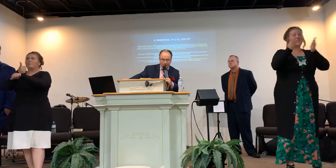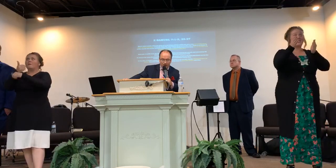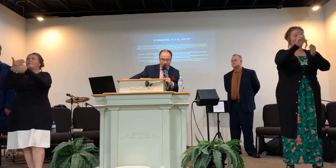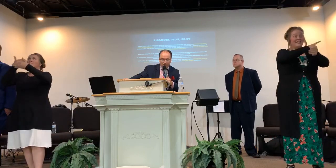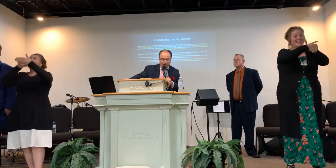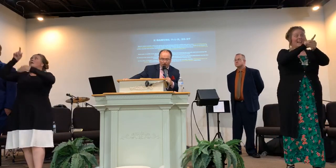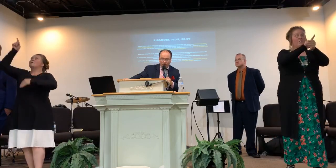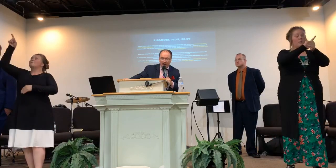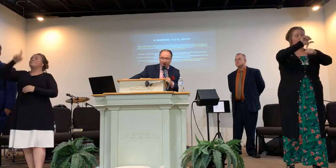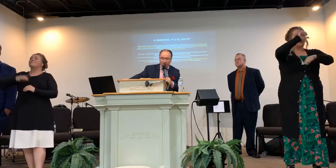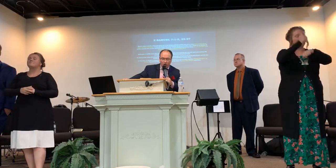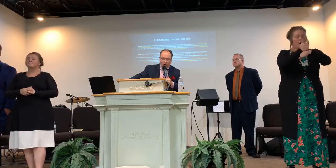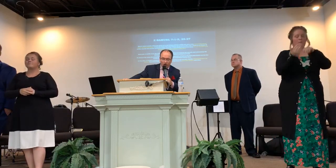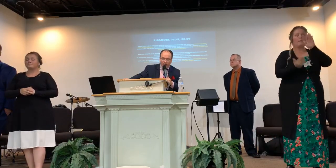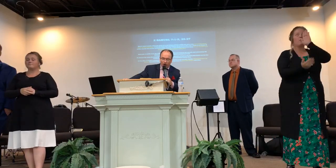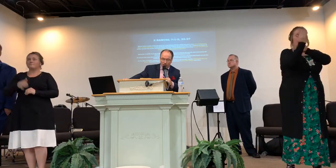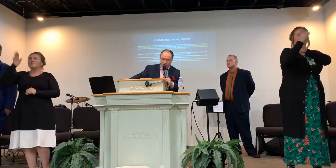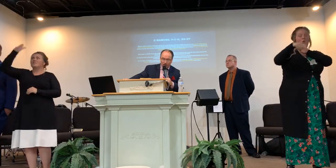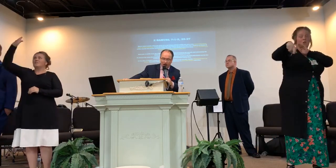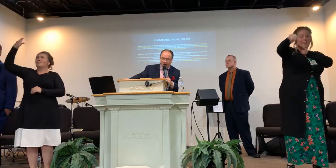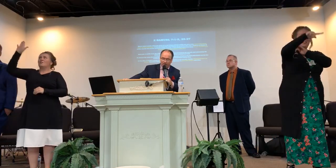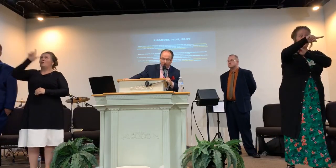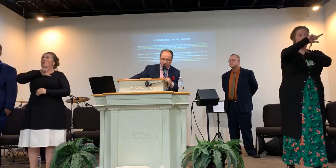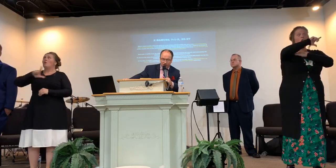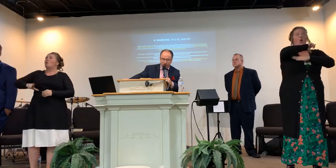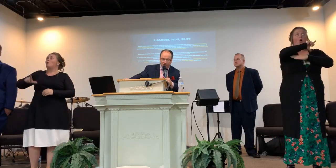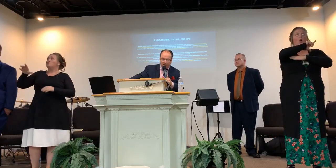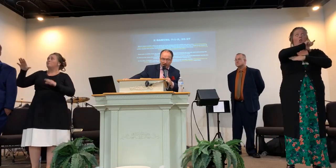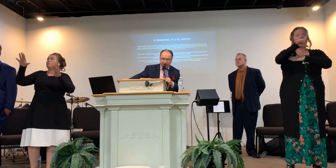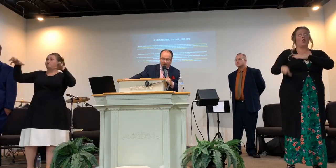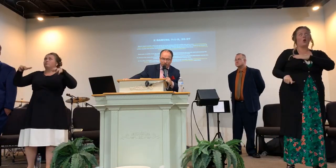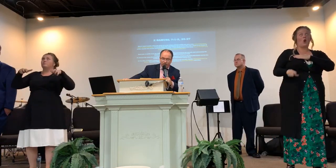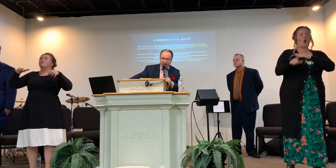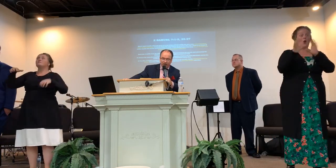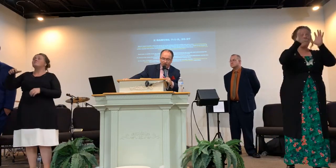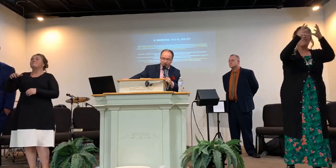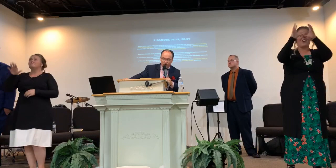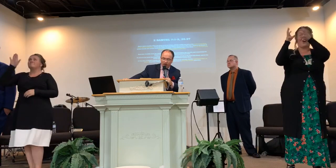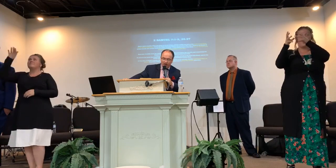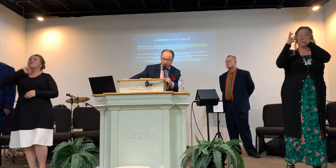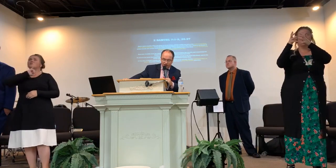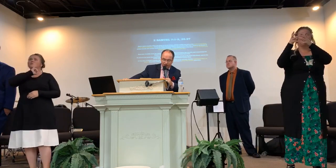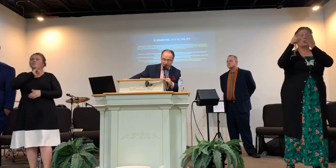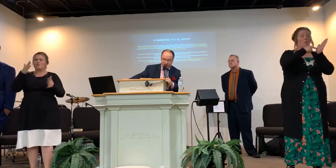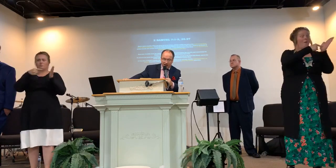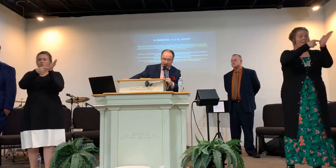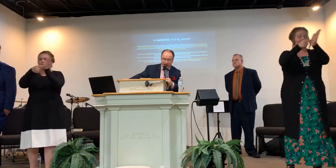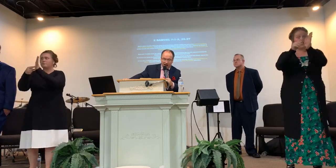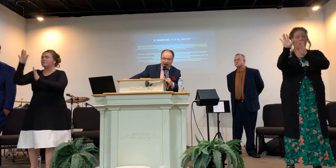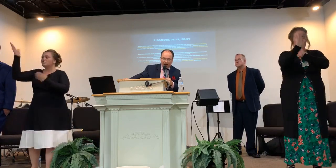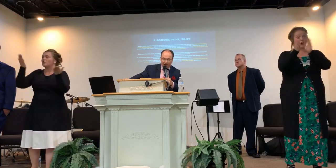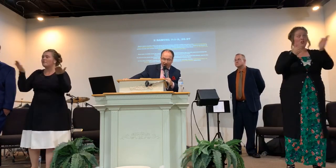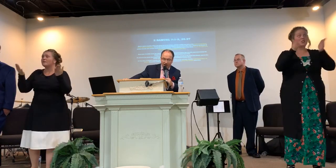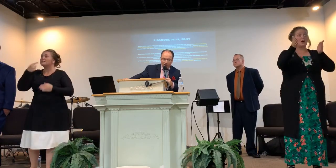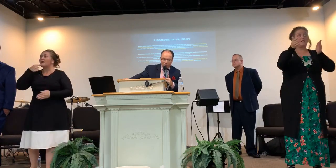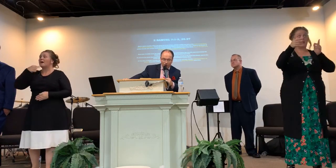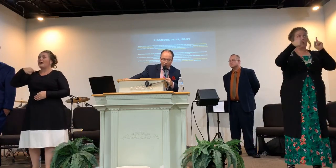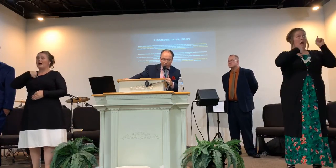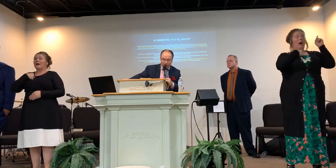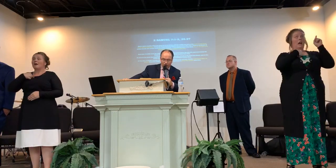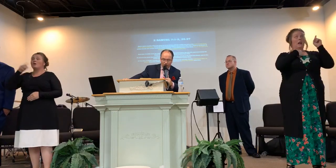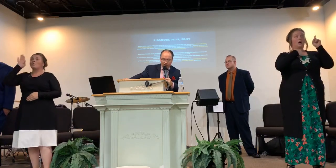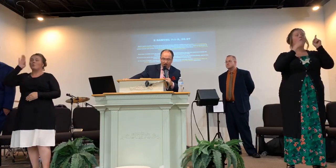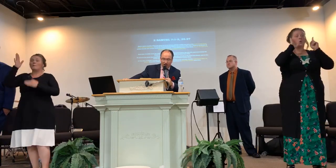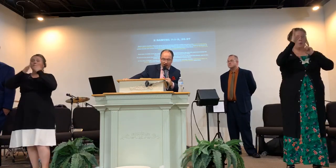thee. For thou, O Lord of hosts, God of Israel, hast revealed to thy servant, saying, I